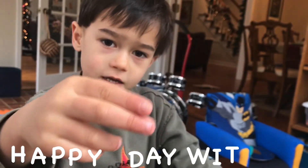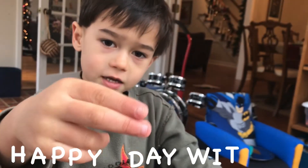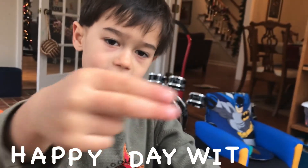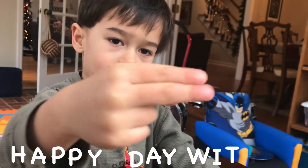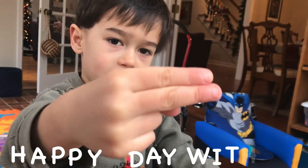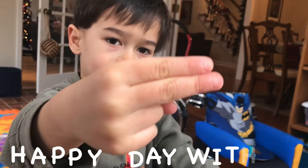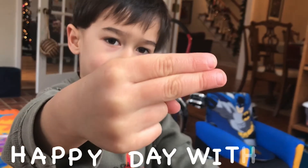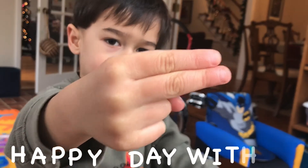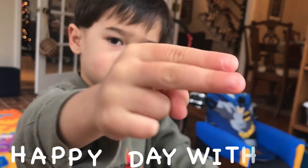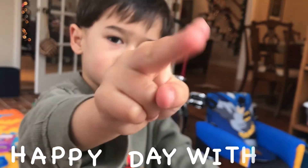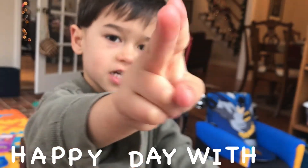H